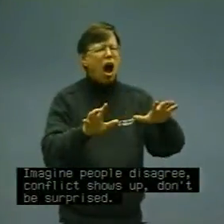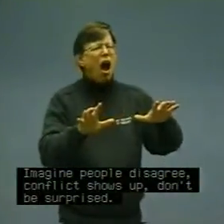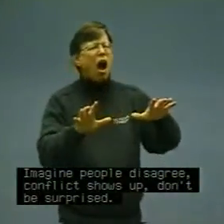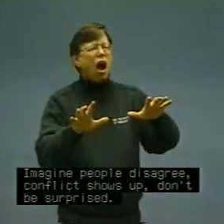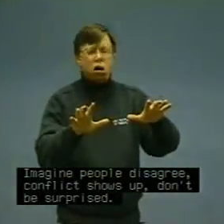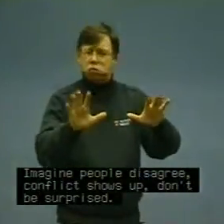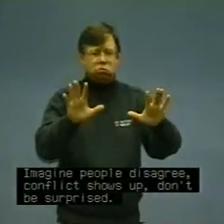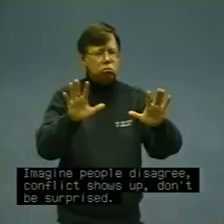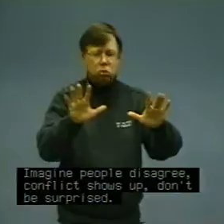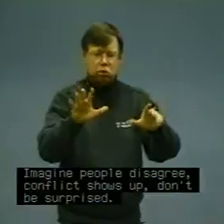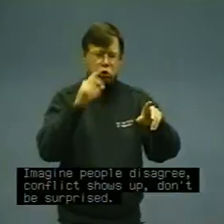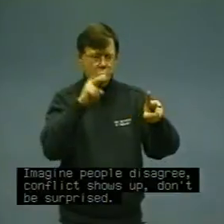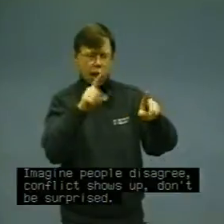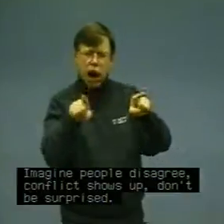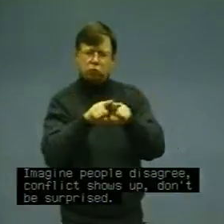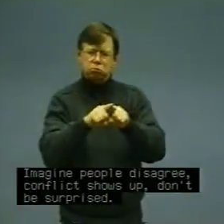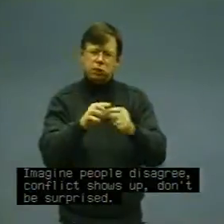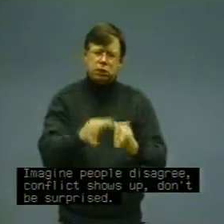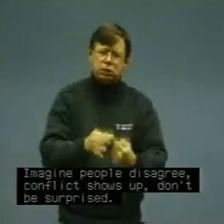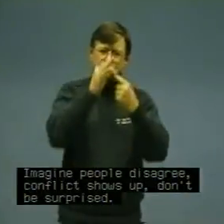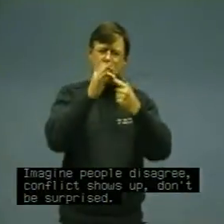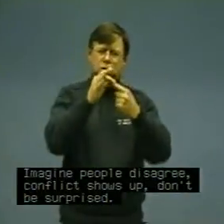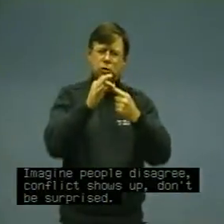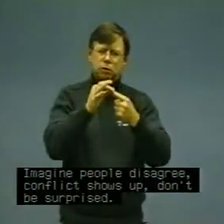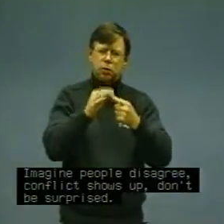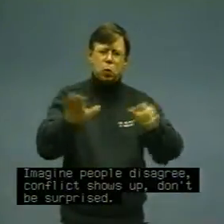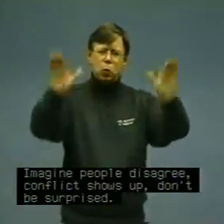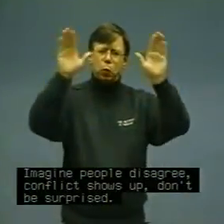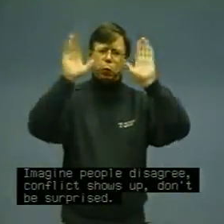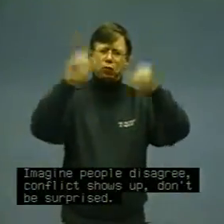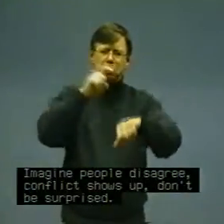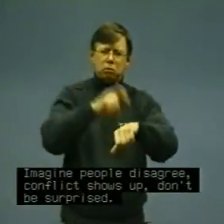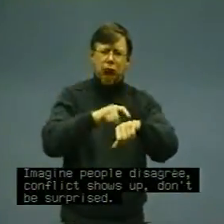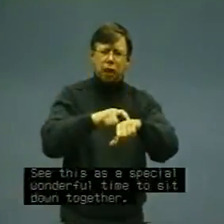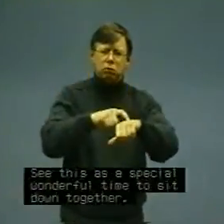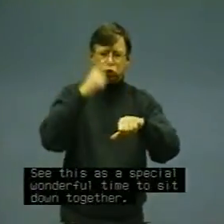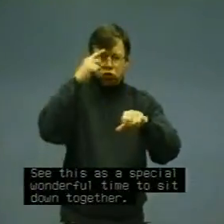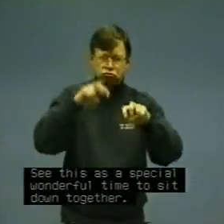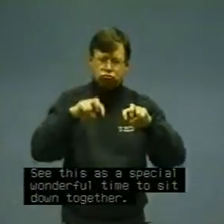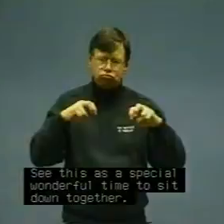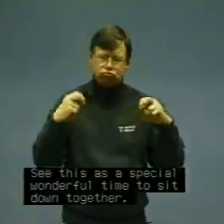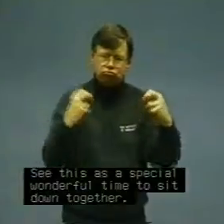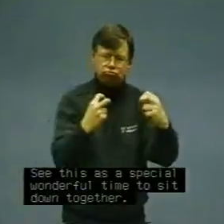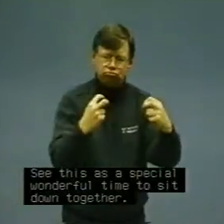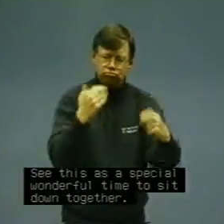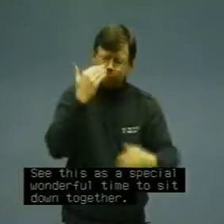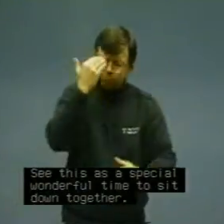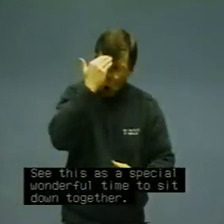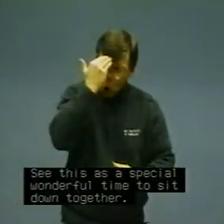people disagree. Conflict shows up. Don't be surprised. See, this is a special,